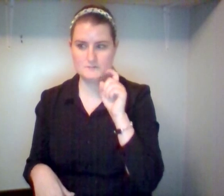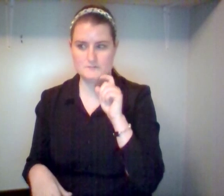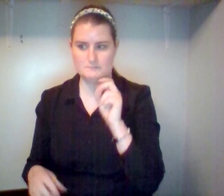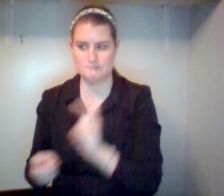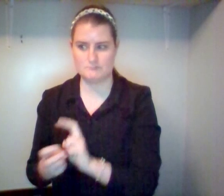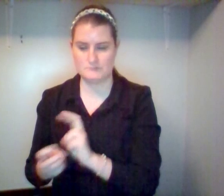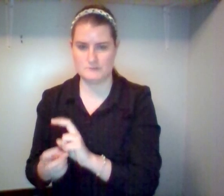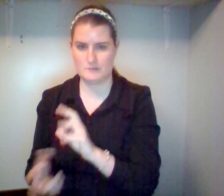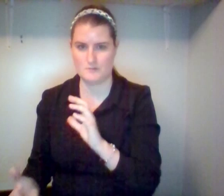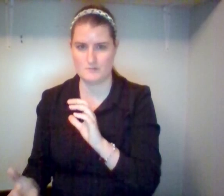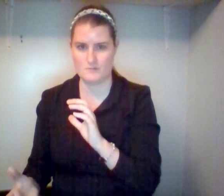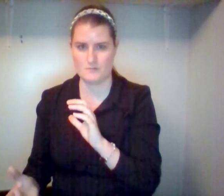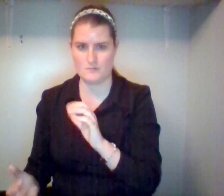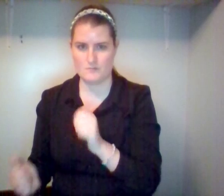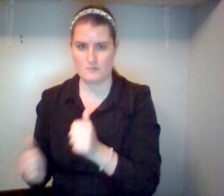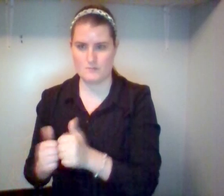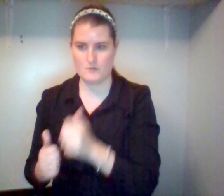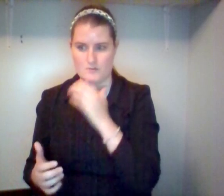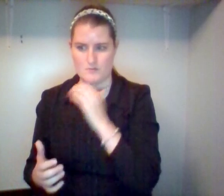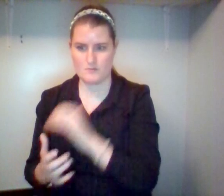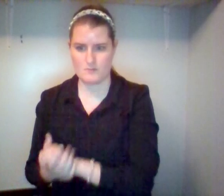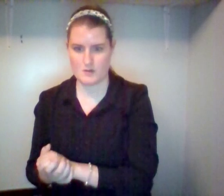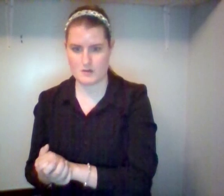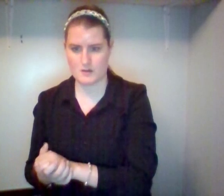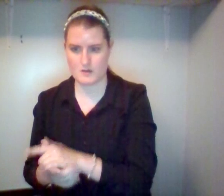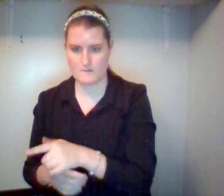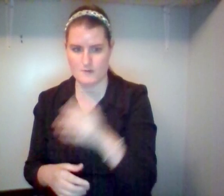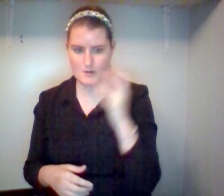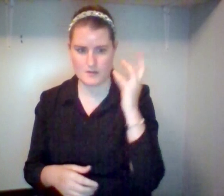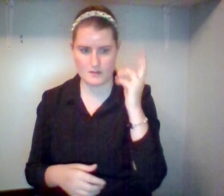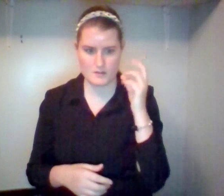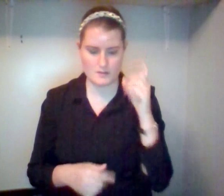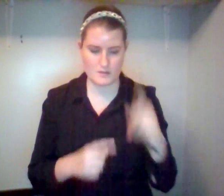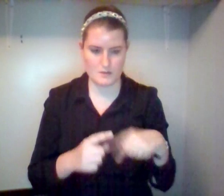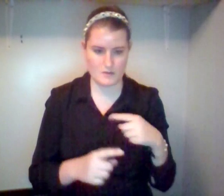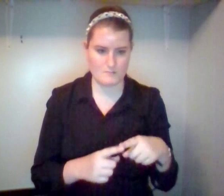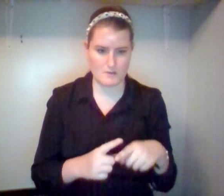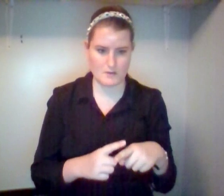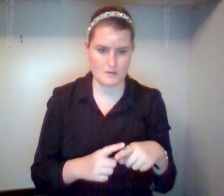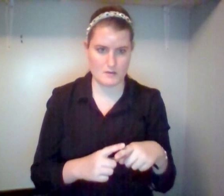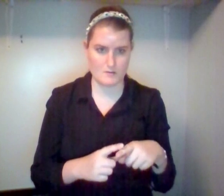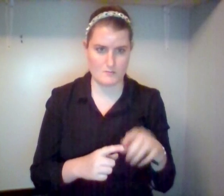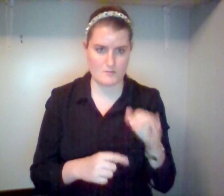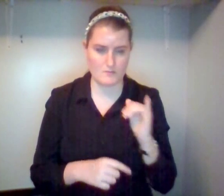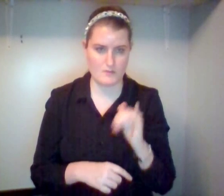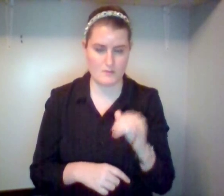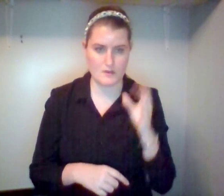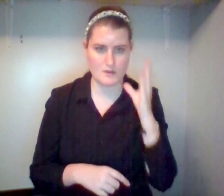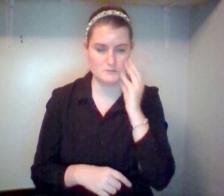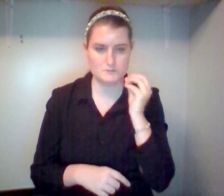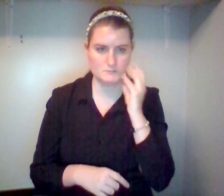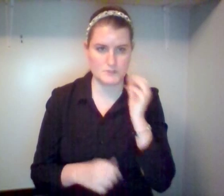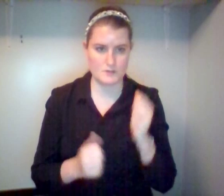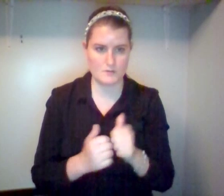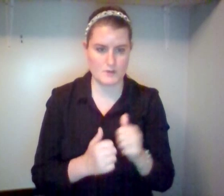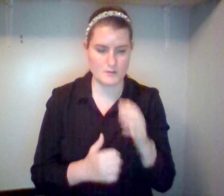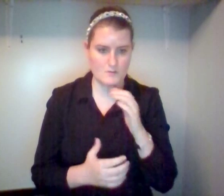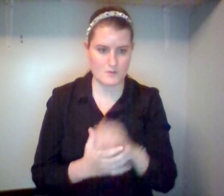wife, and the thinking about that experience and how to maybe bless her